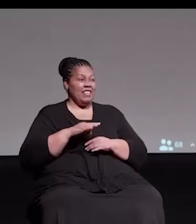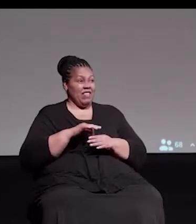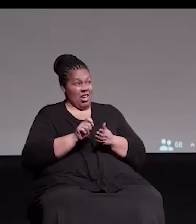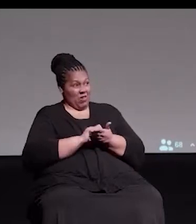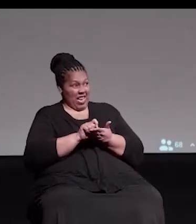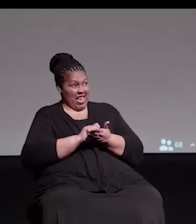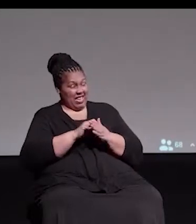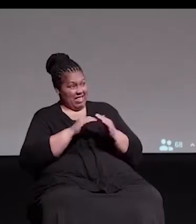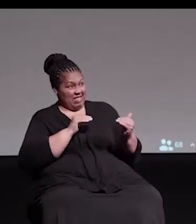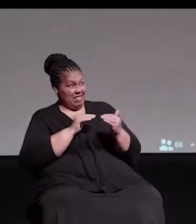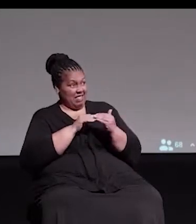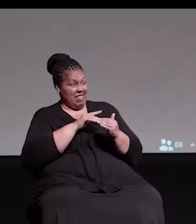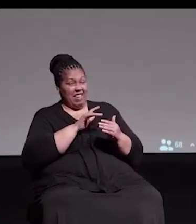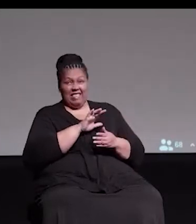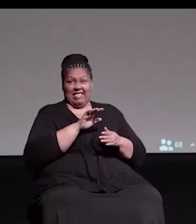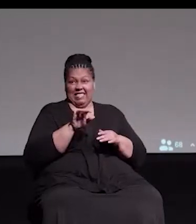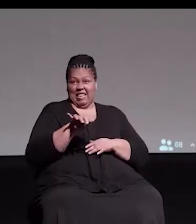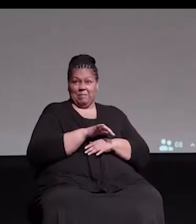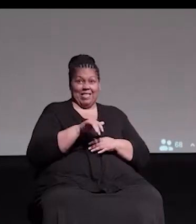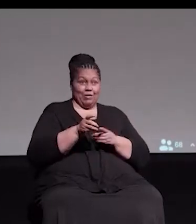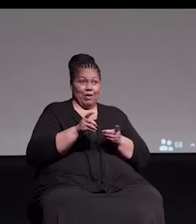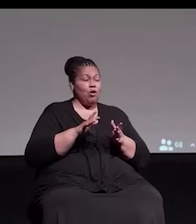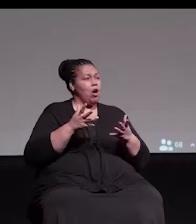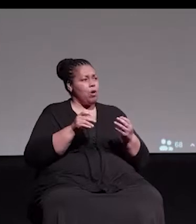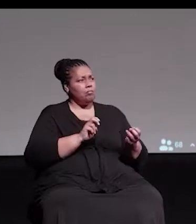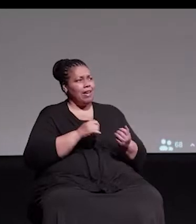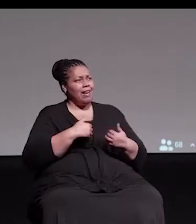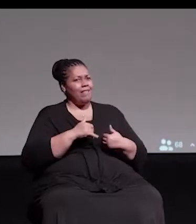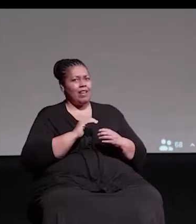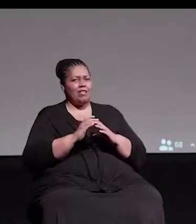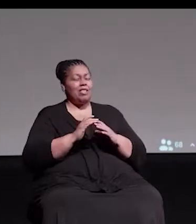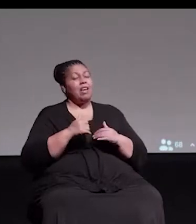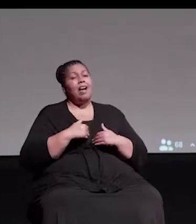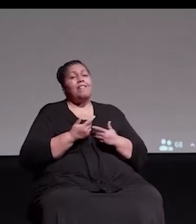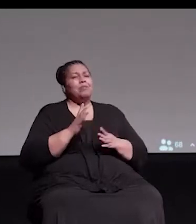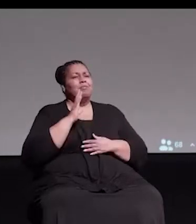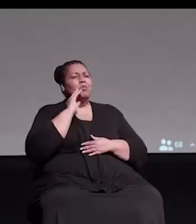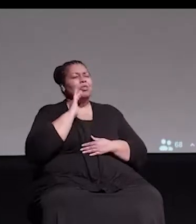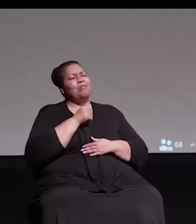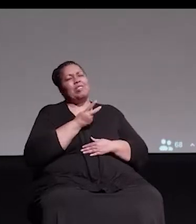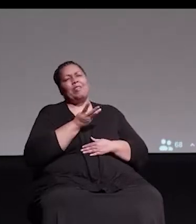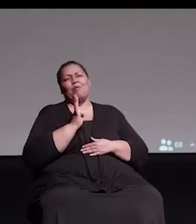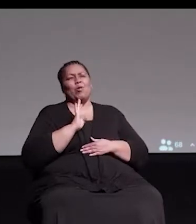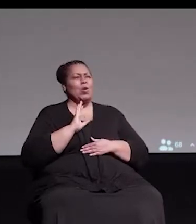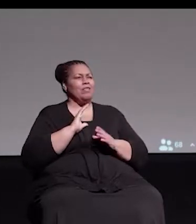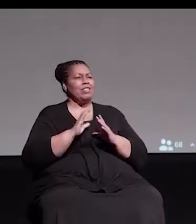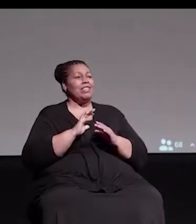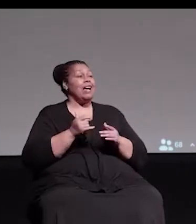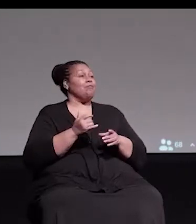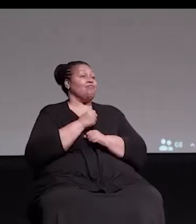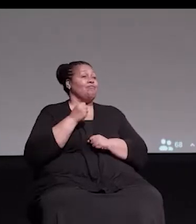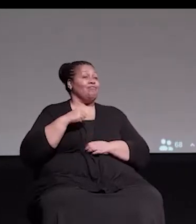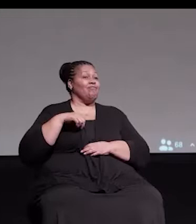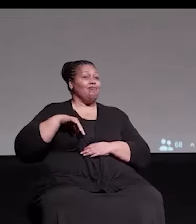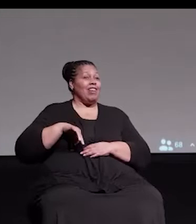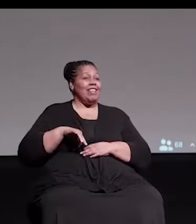director has done, then I want to have that conversation. And I've had it several times and actually received the writing credit several times in